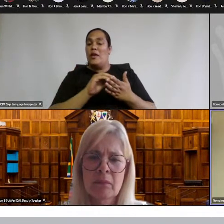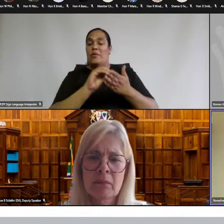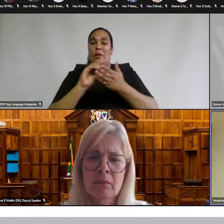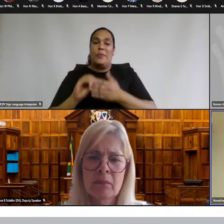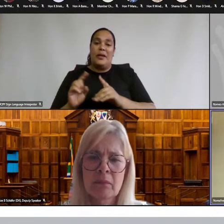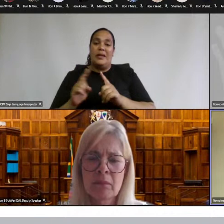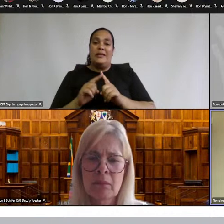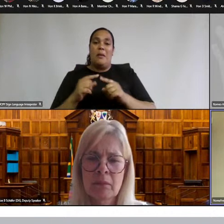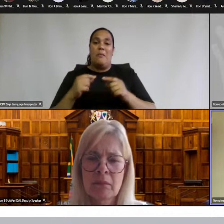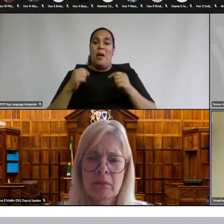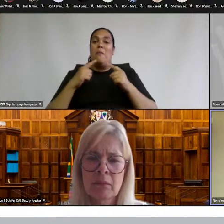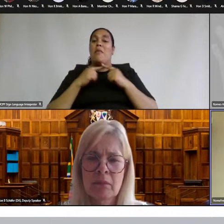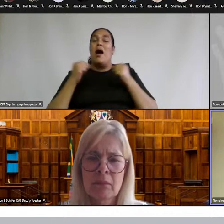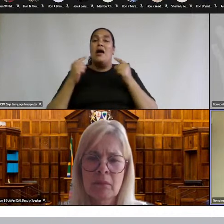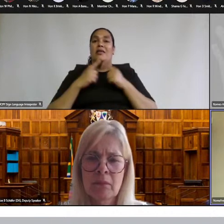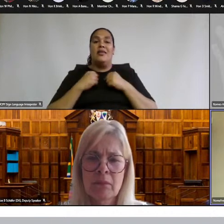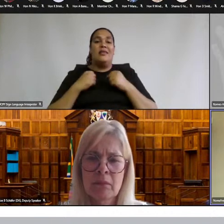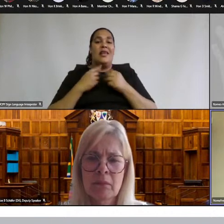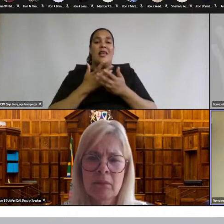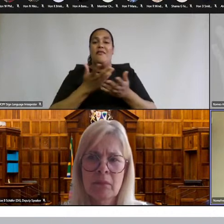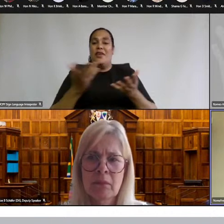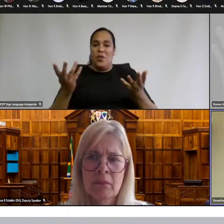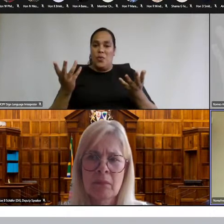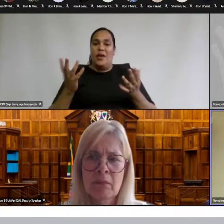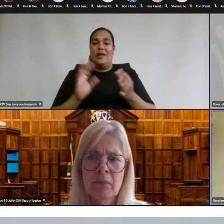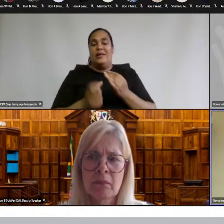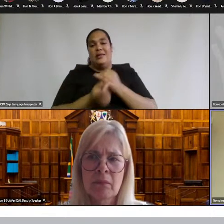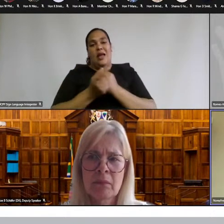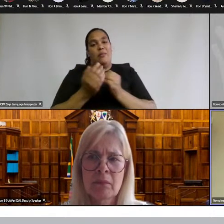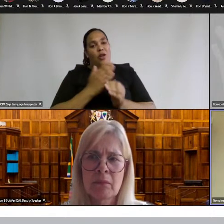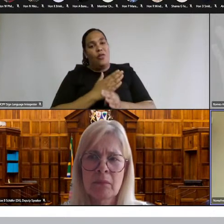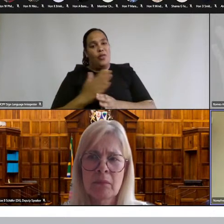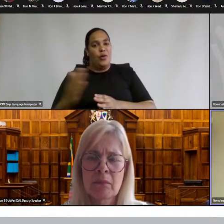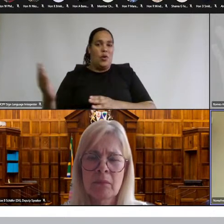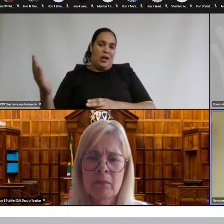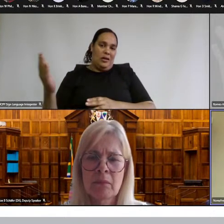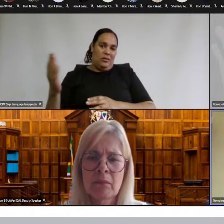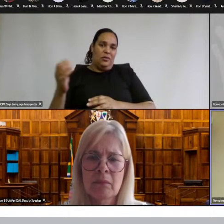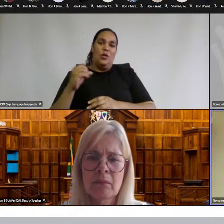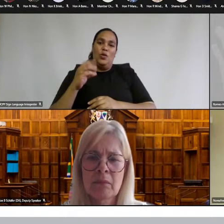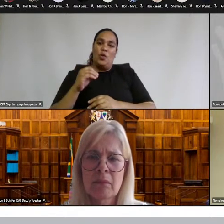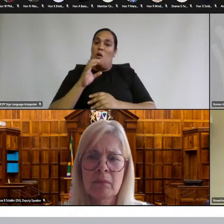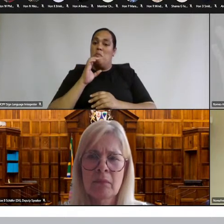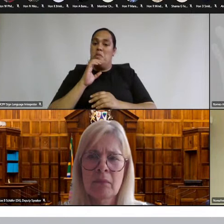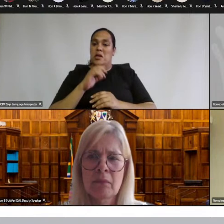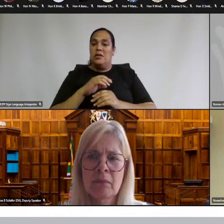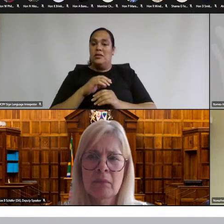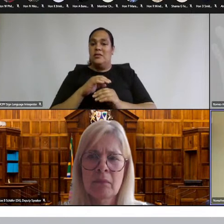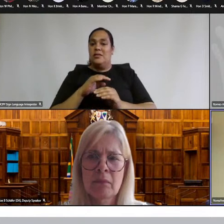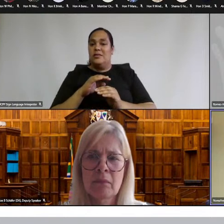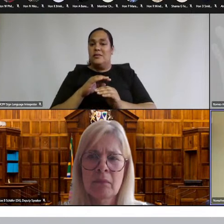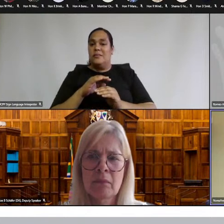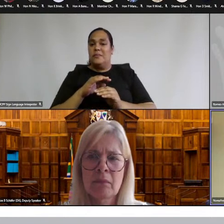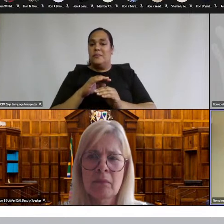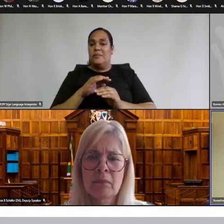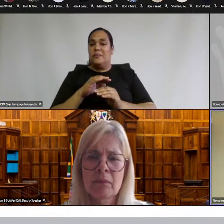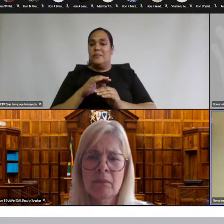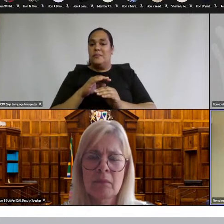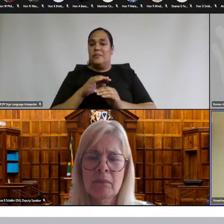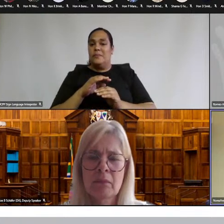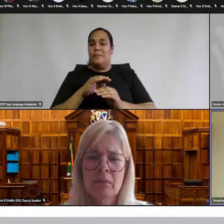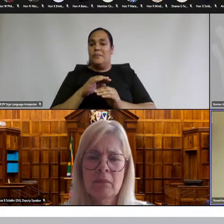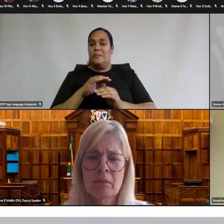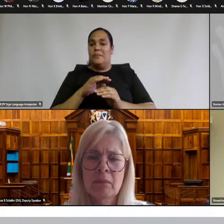the pastors and everyone, it has been happening throughout everywhere. So it's not like just because there's a